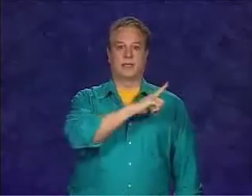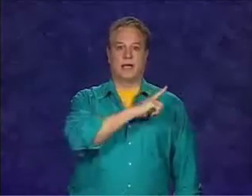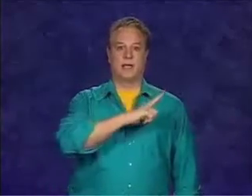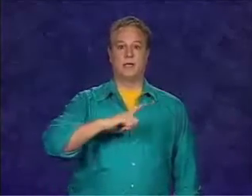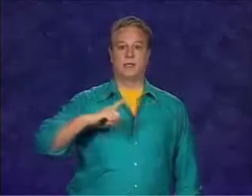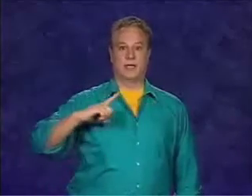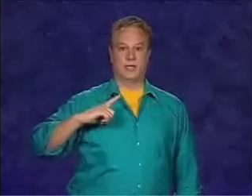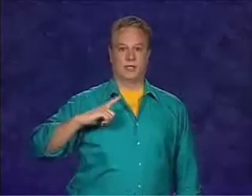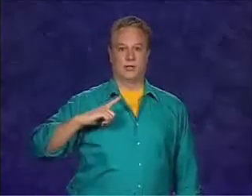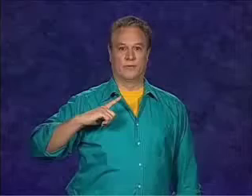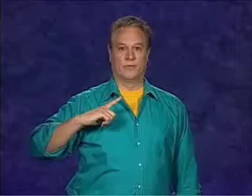sign legislature.